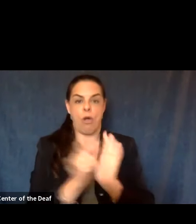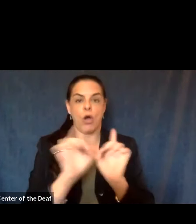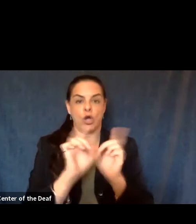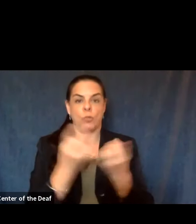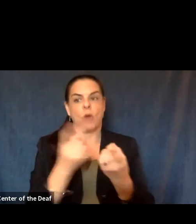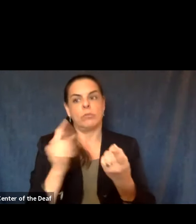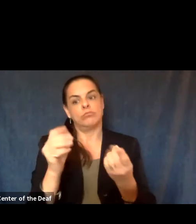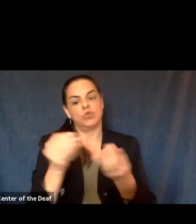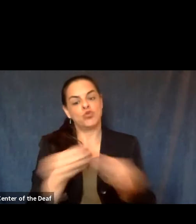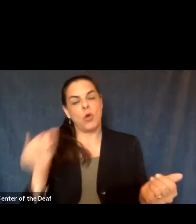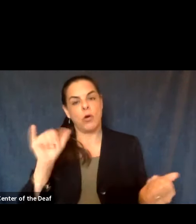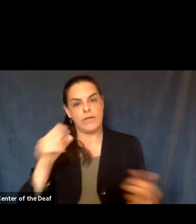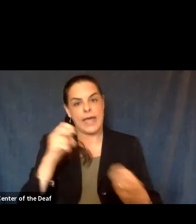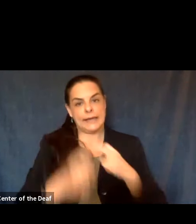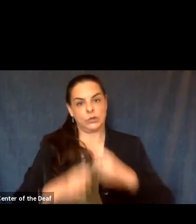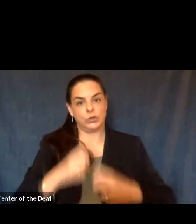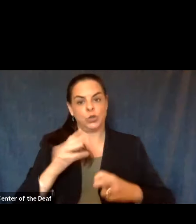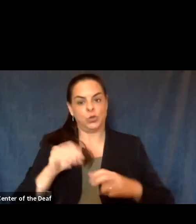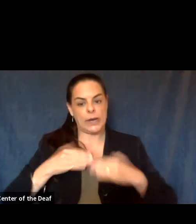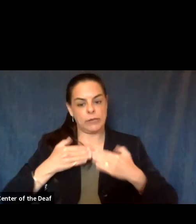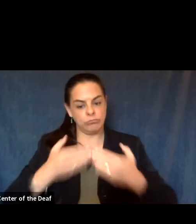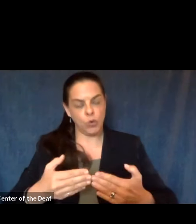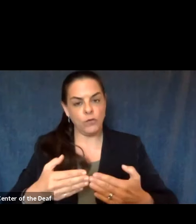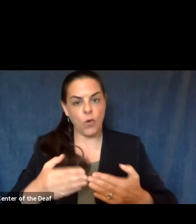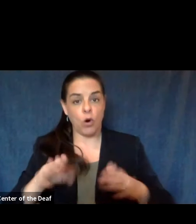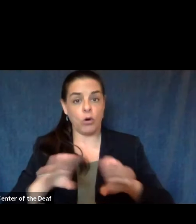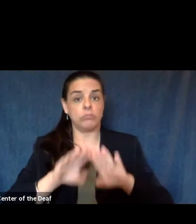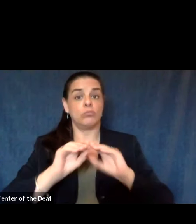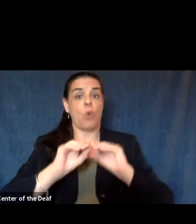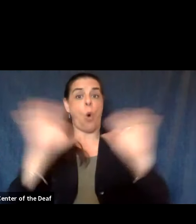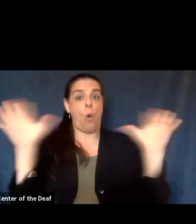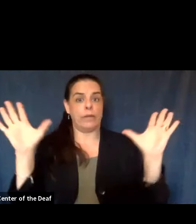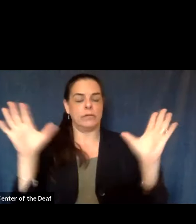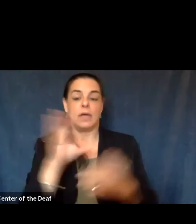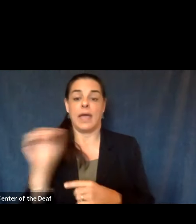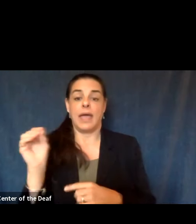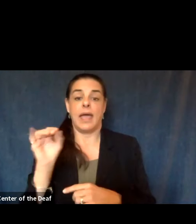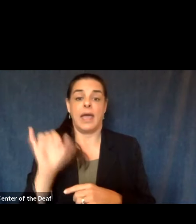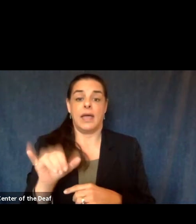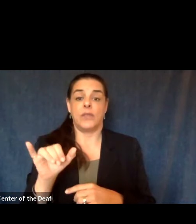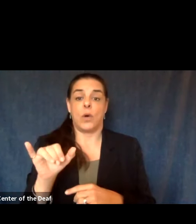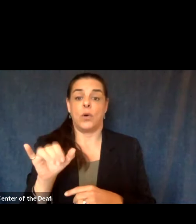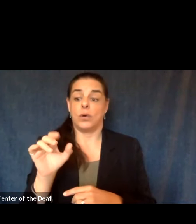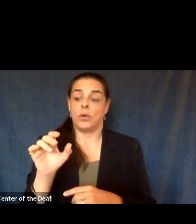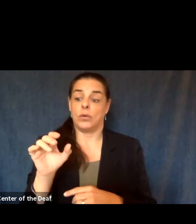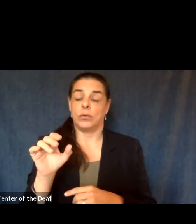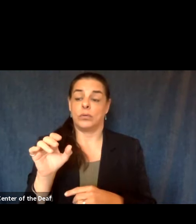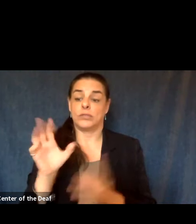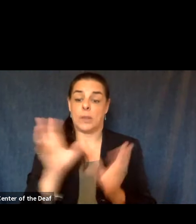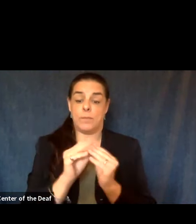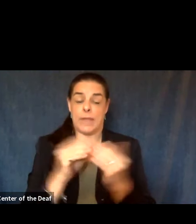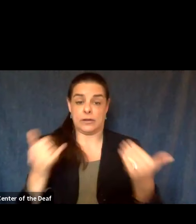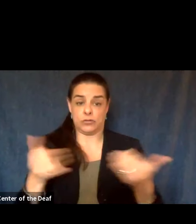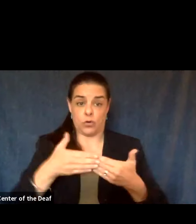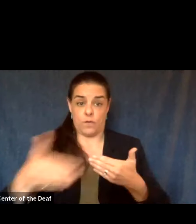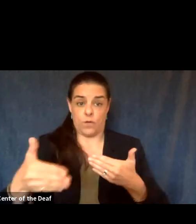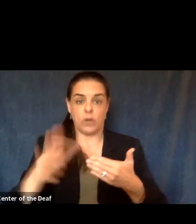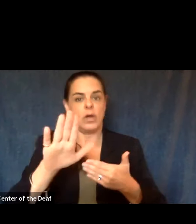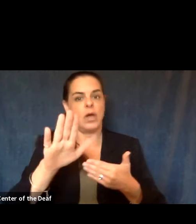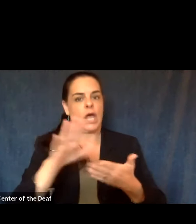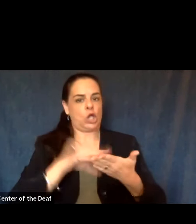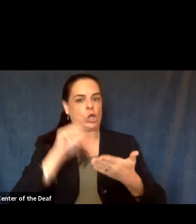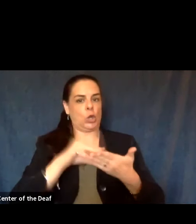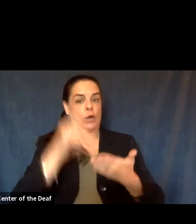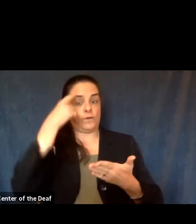forward in an open manner and sunshine those meetings going forward. It's a learning curve for me